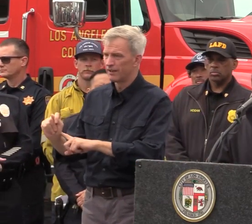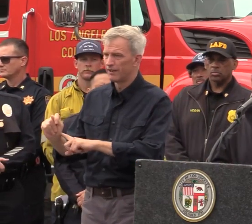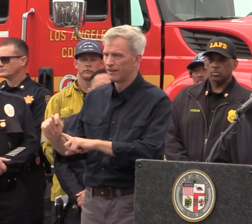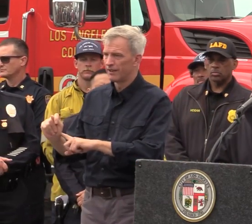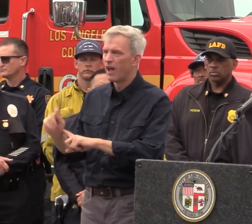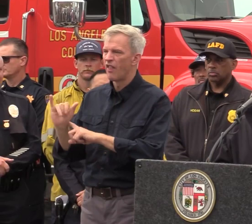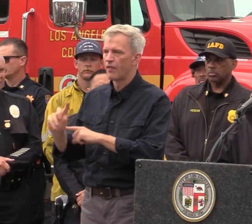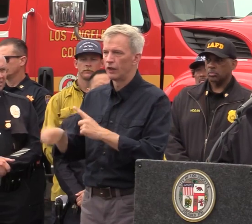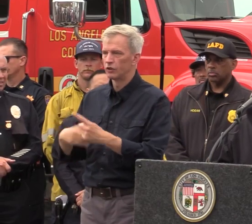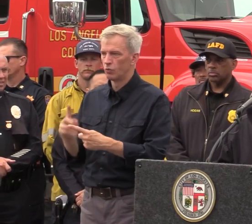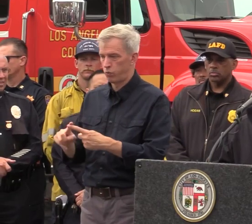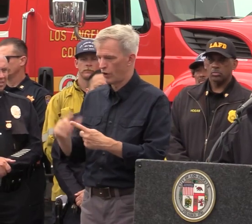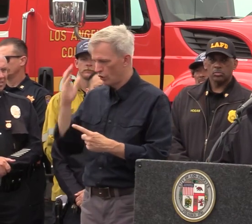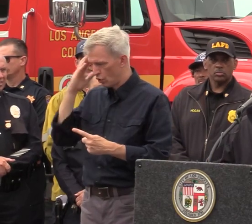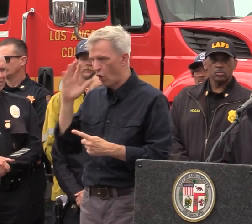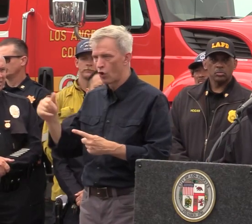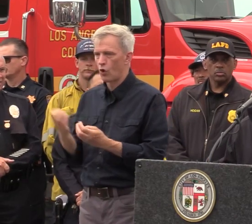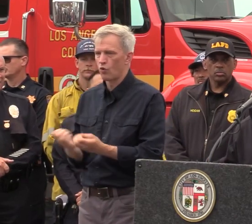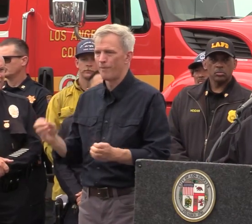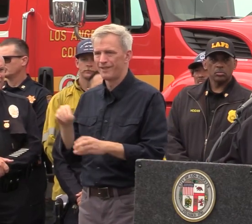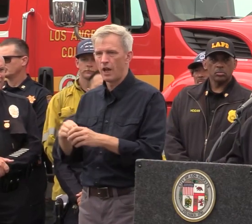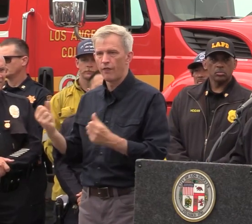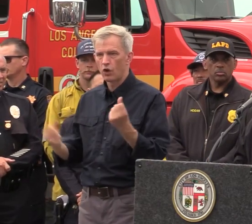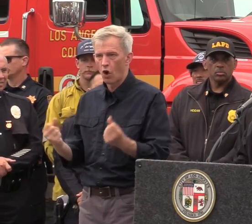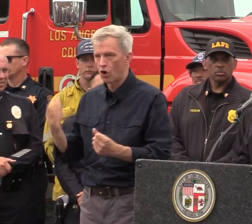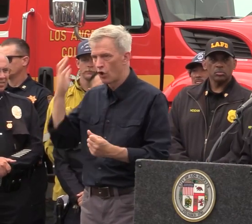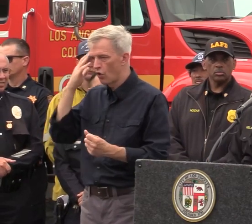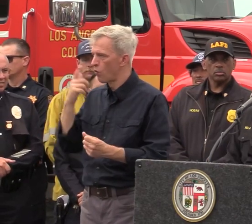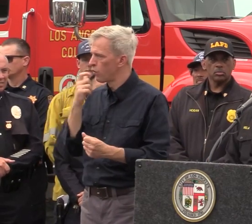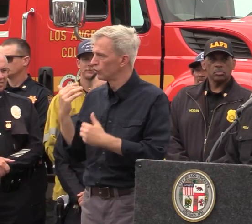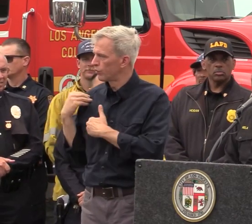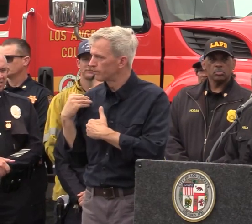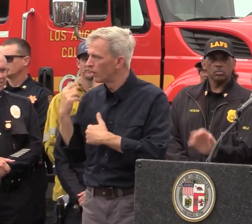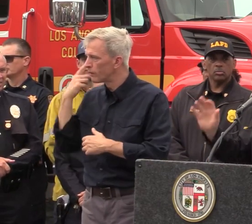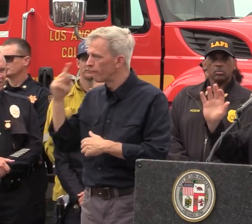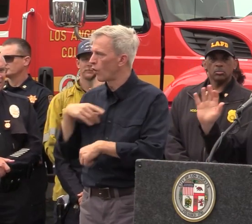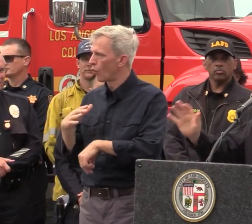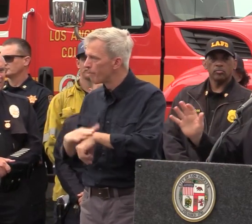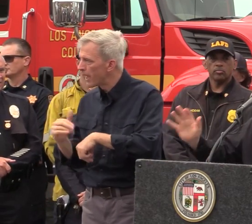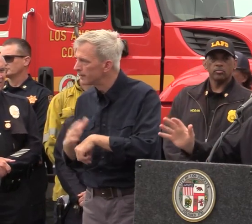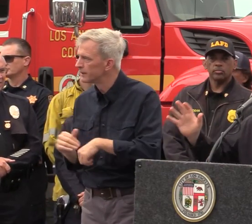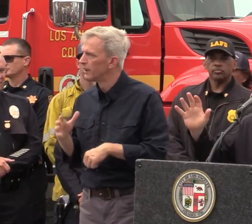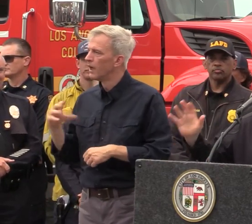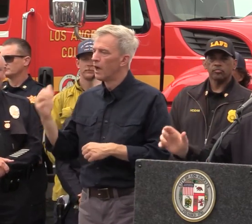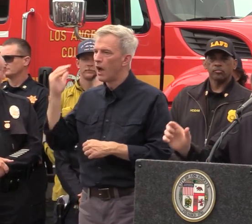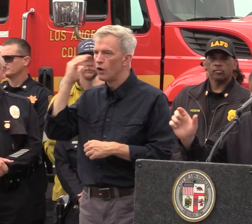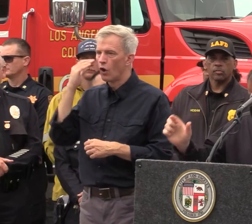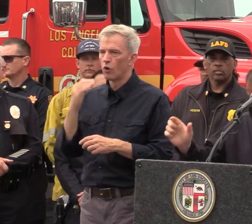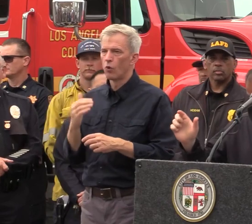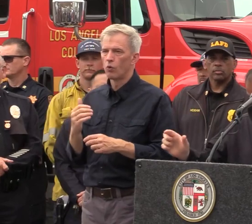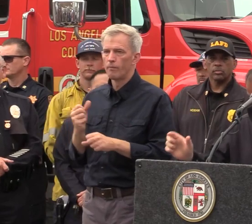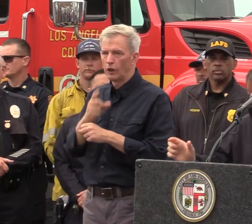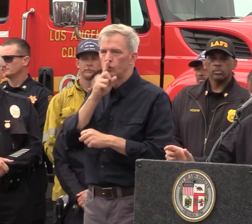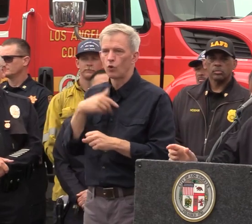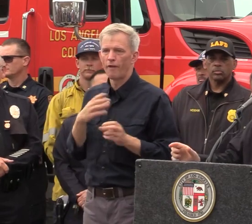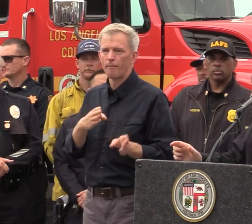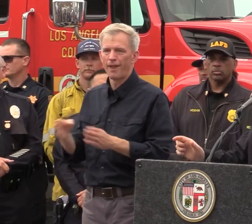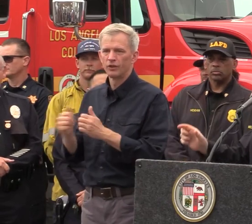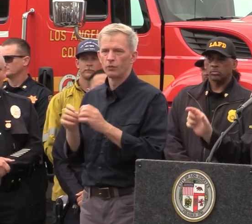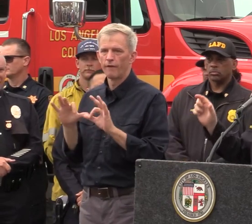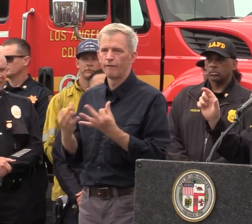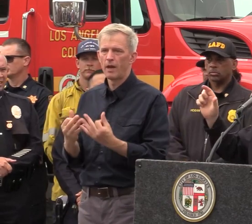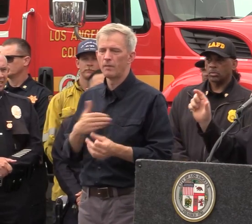go bag is in your car, to make sure you know who is responsible for your pets, and to make sure that you have plans with your family